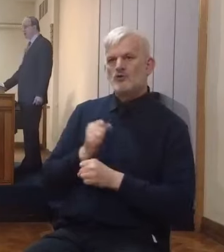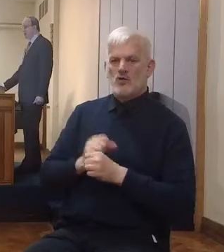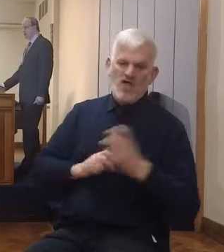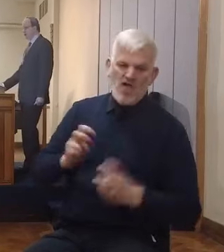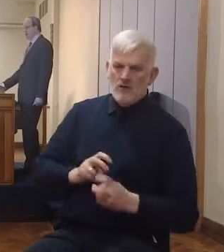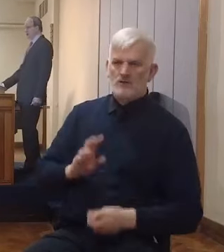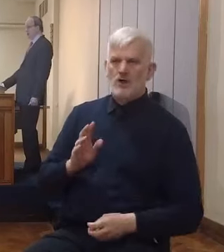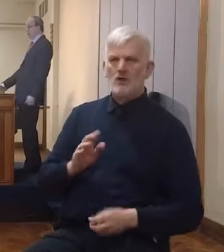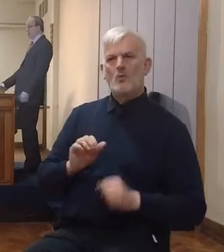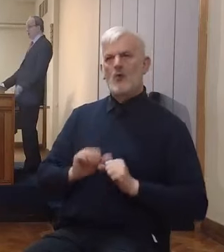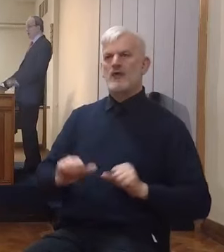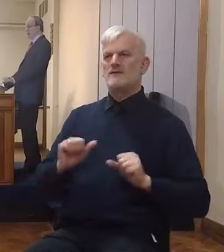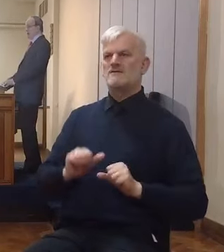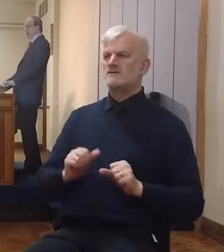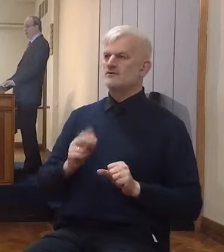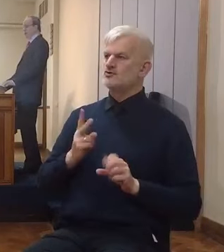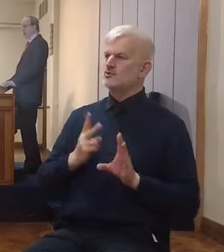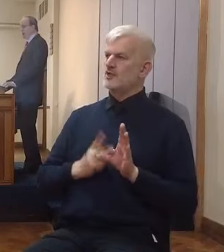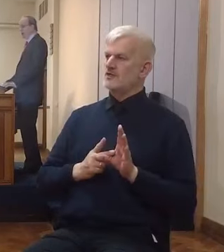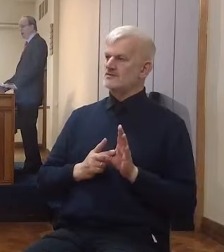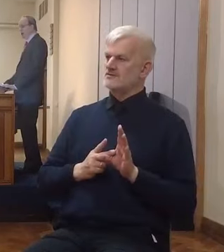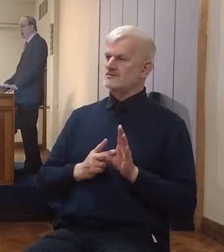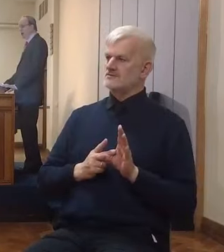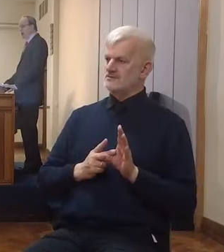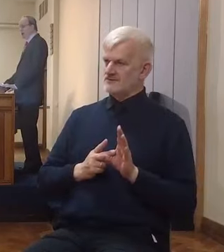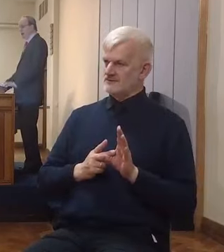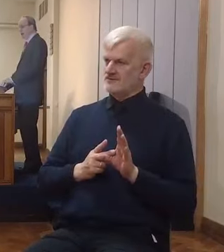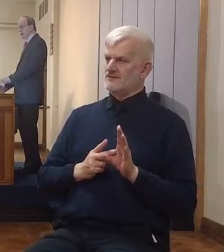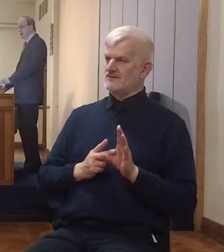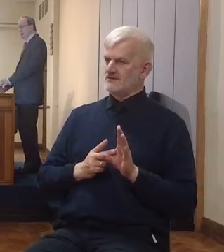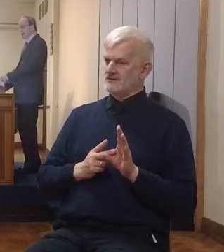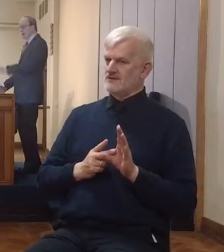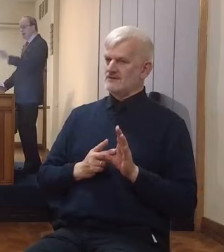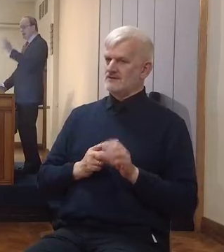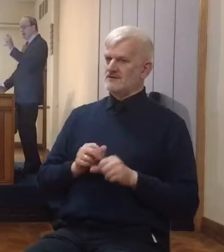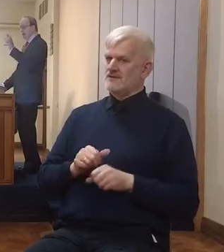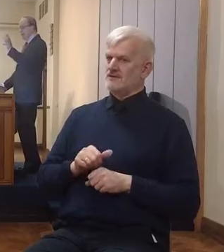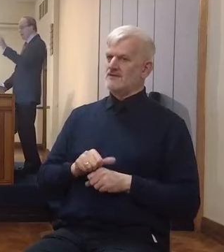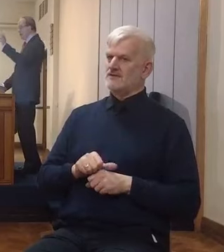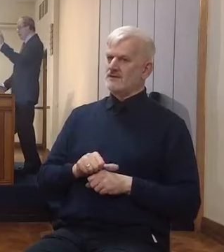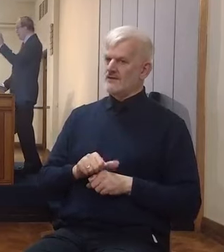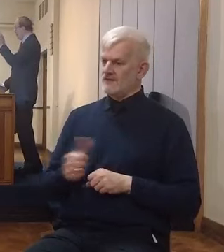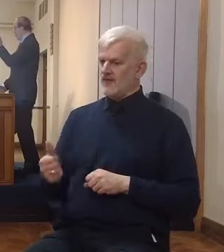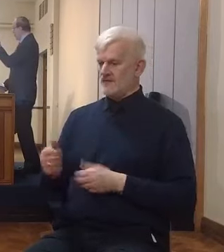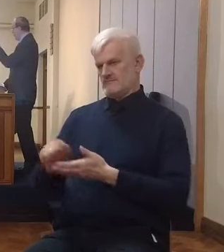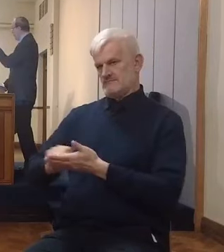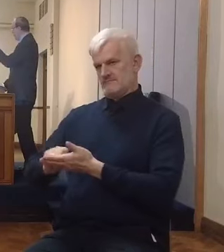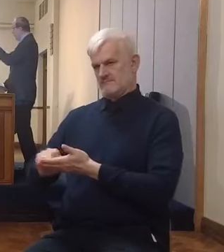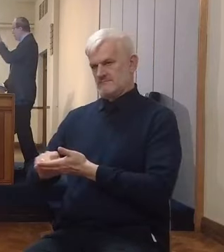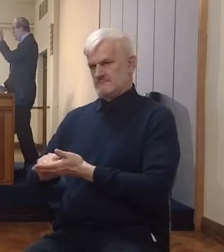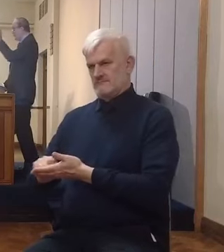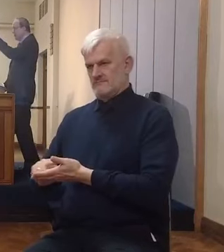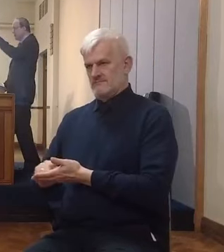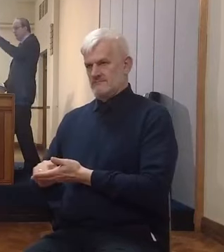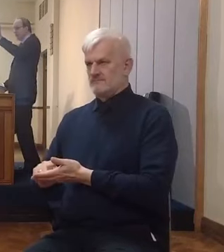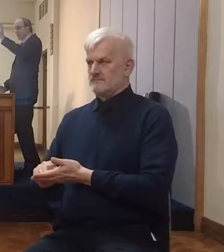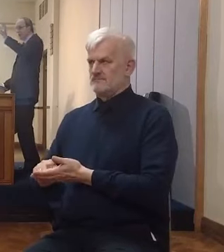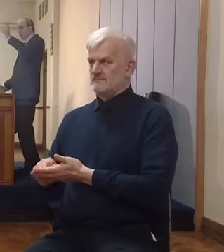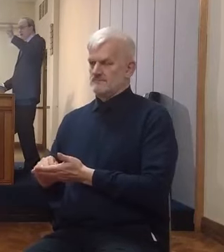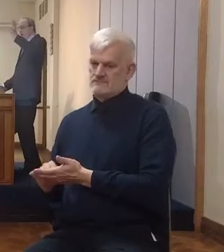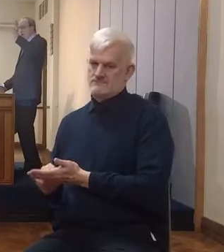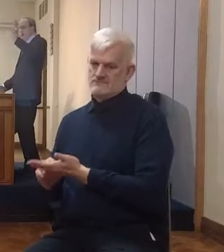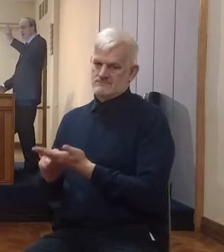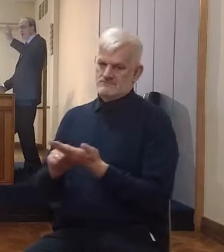quite a bit, and very enjoyably and rewardingly, yet it's hit the pivotal issue: the